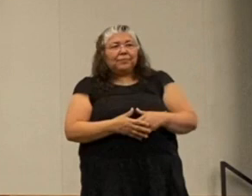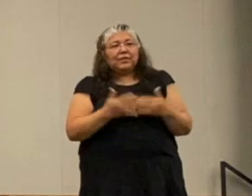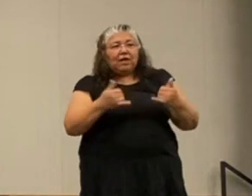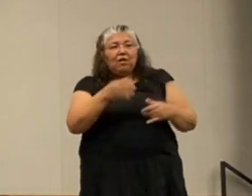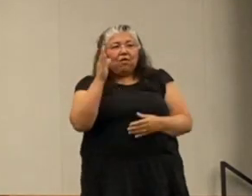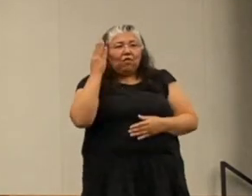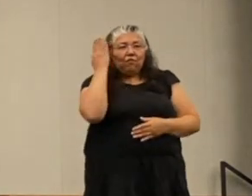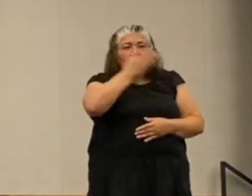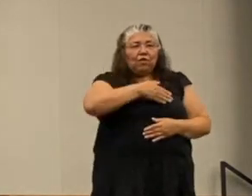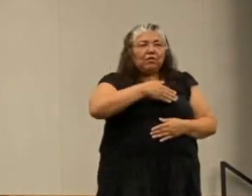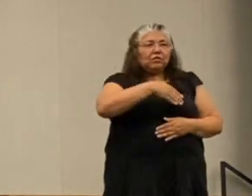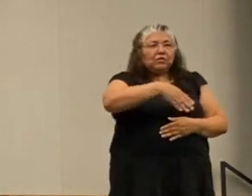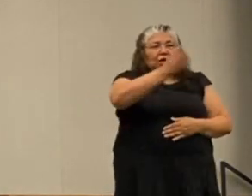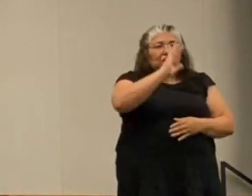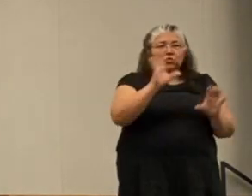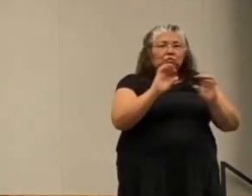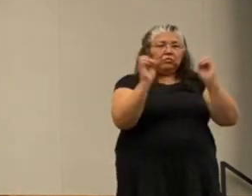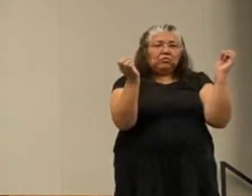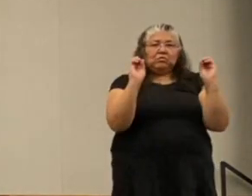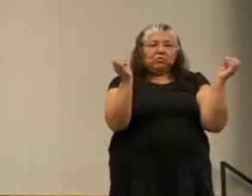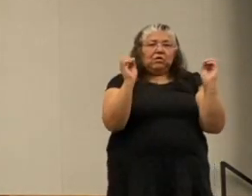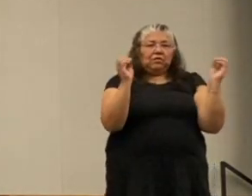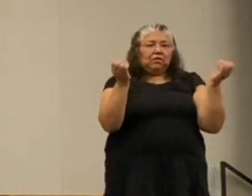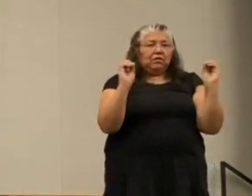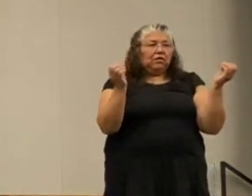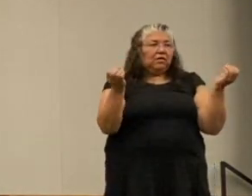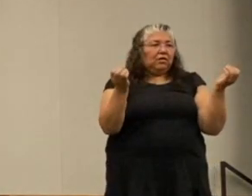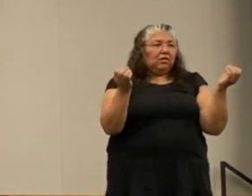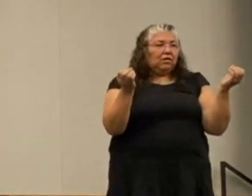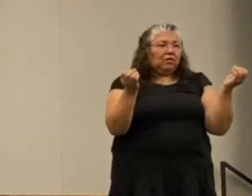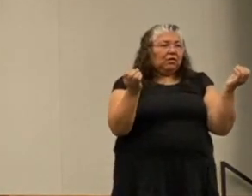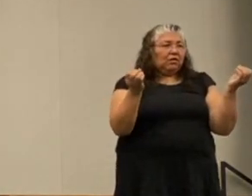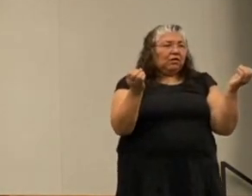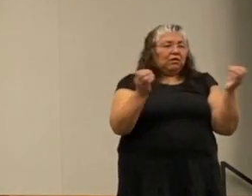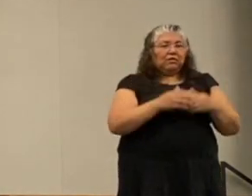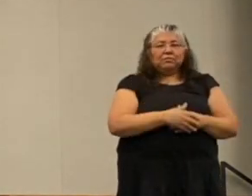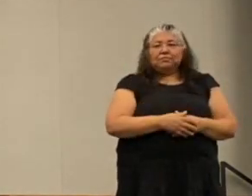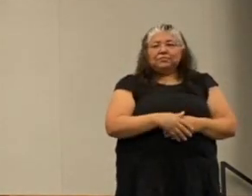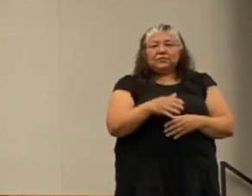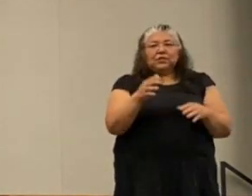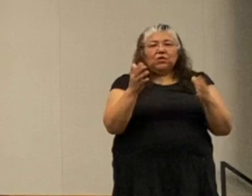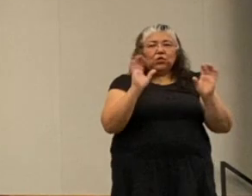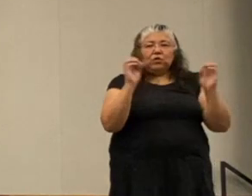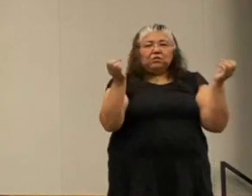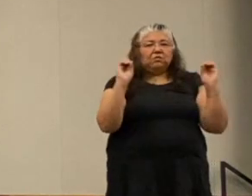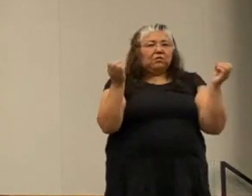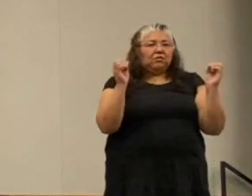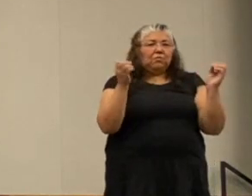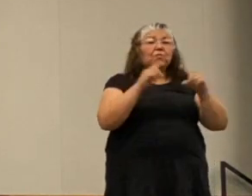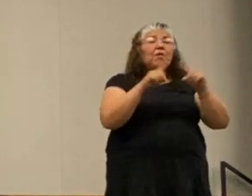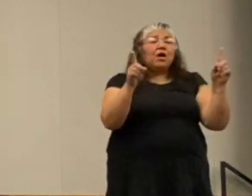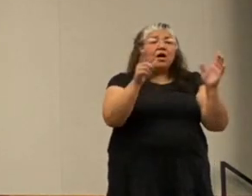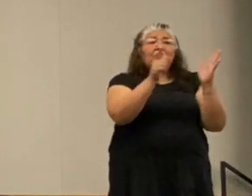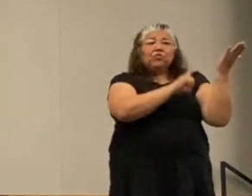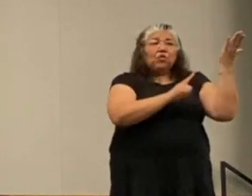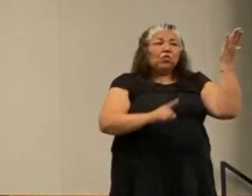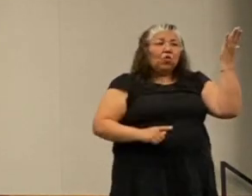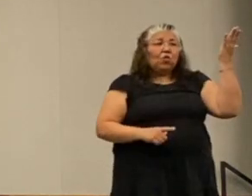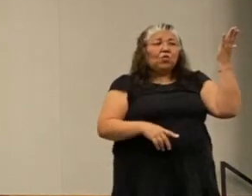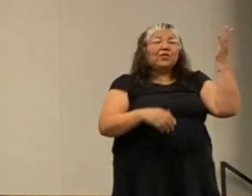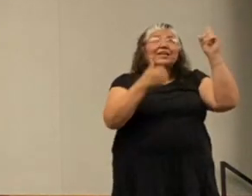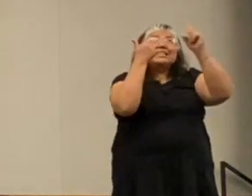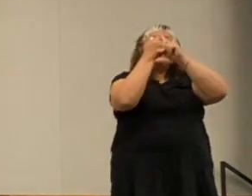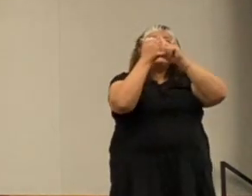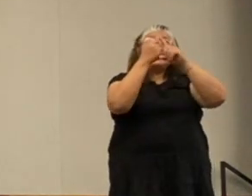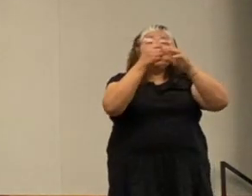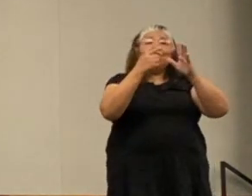False gods can do absolutely nothing for you. Say nothing for you. They can do absolutely nothing for you. But the Lord is self-existing.